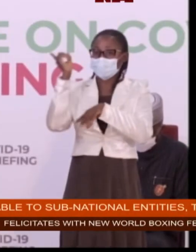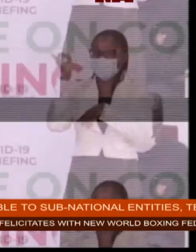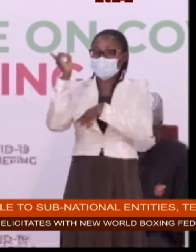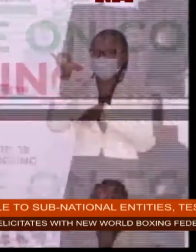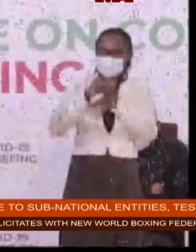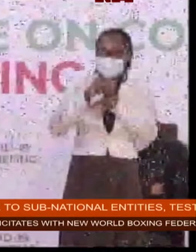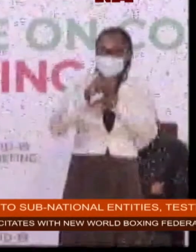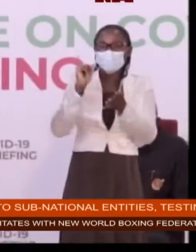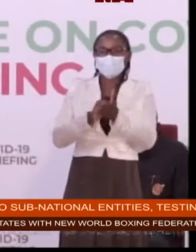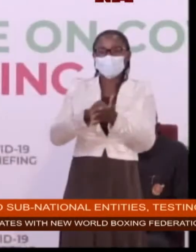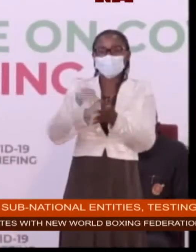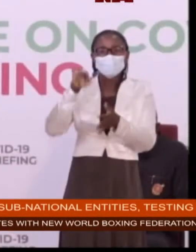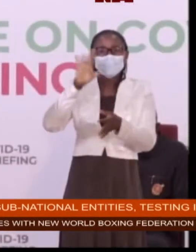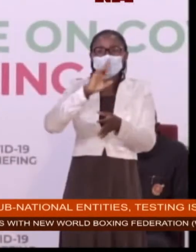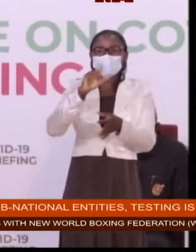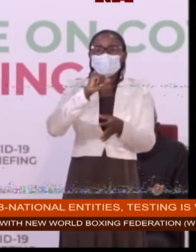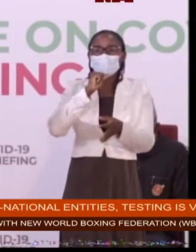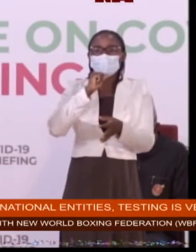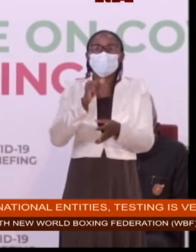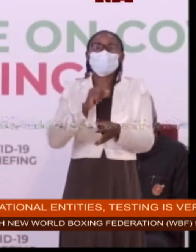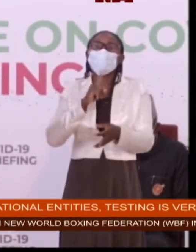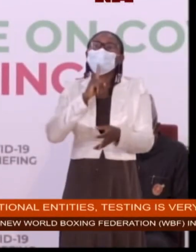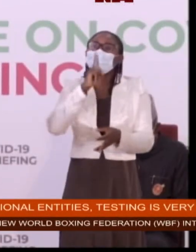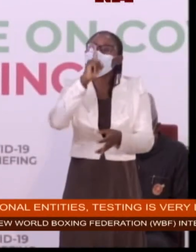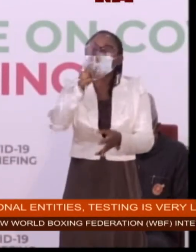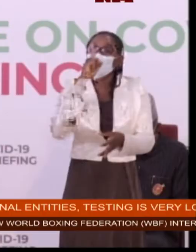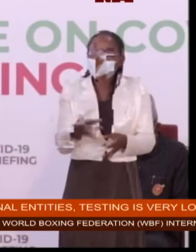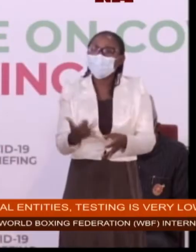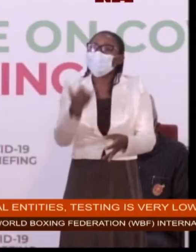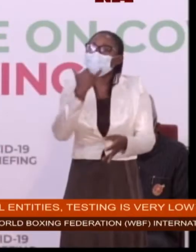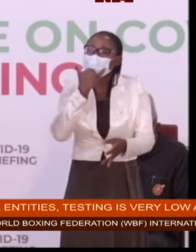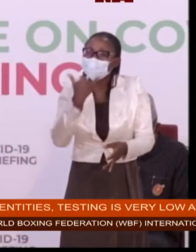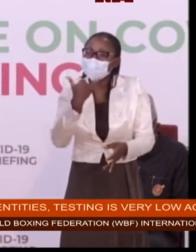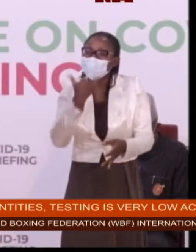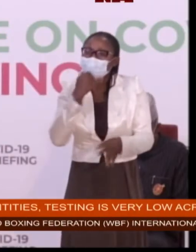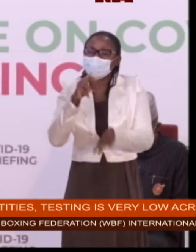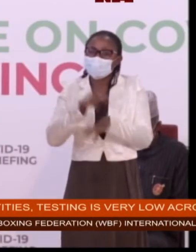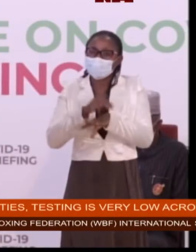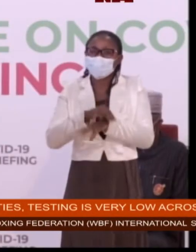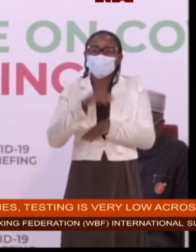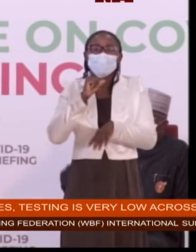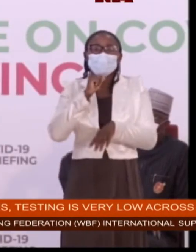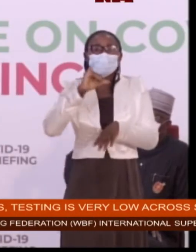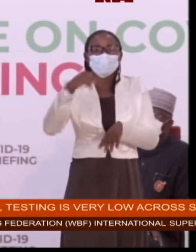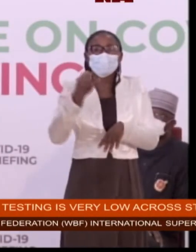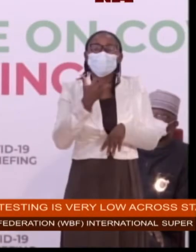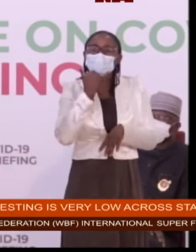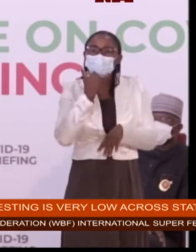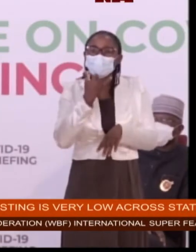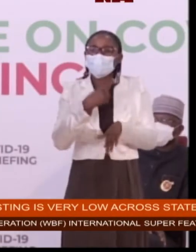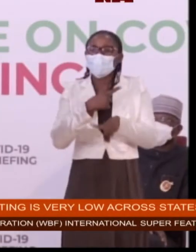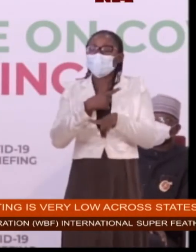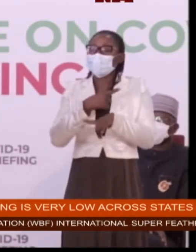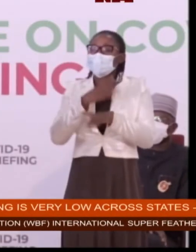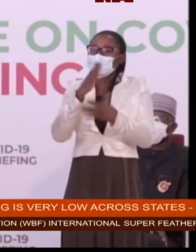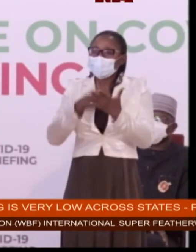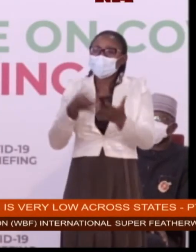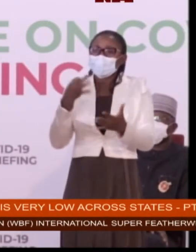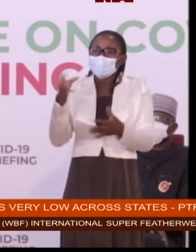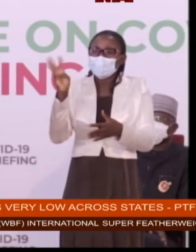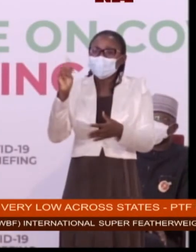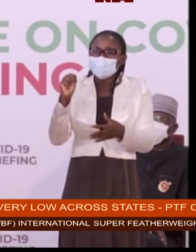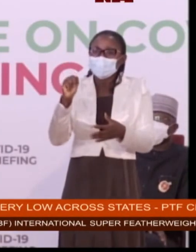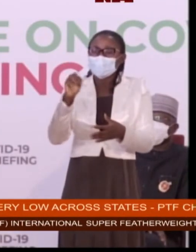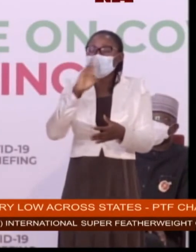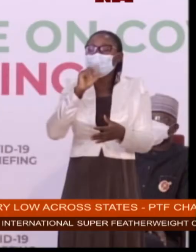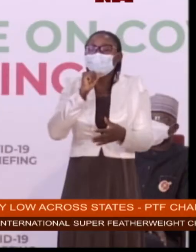are unsubstantiated and in fact wrong. Not just wrong, they're unethical, some of them are